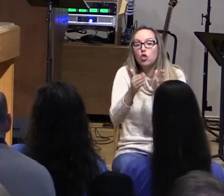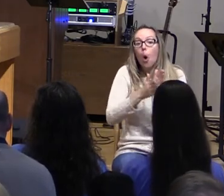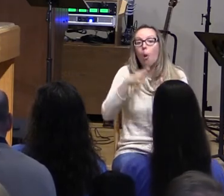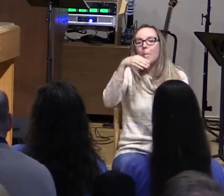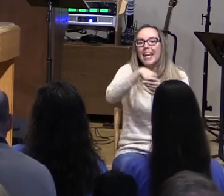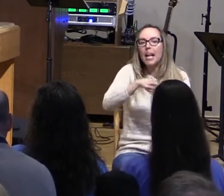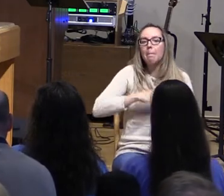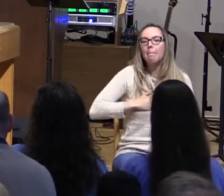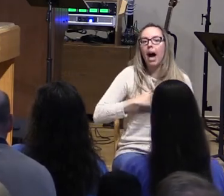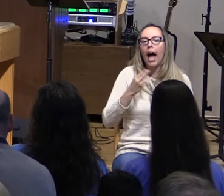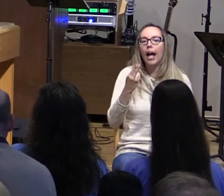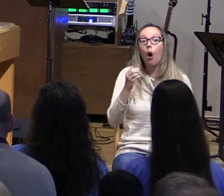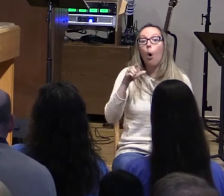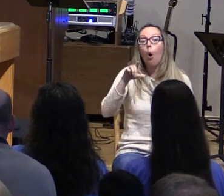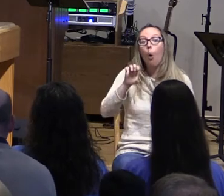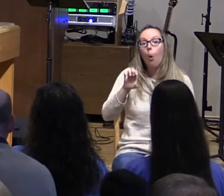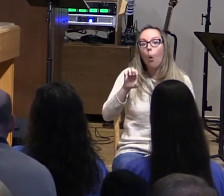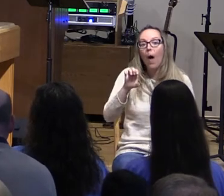fire."